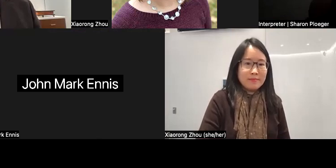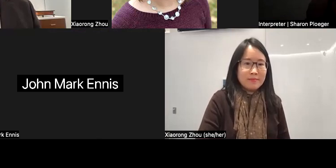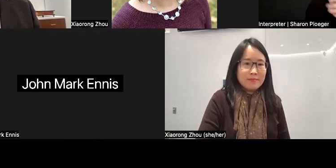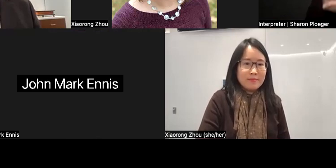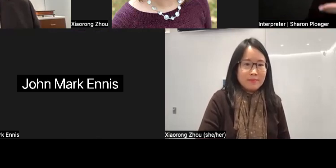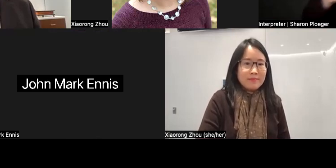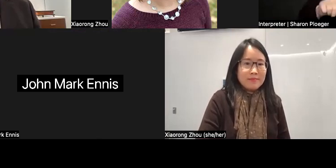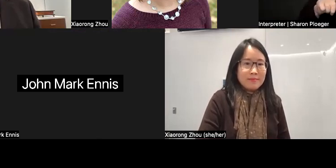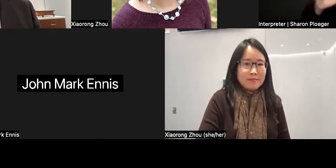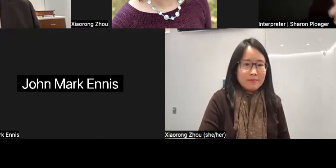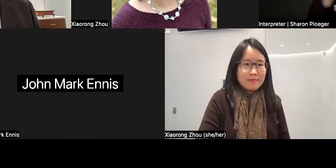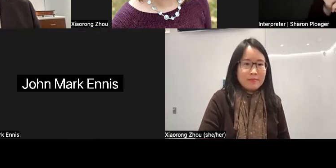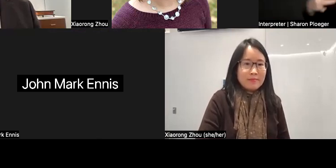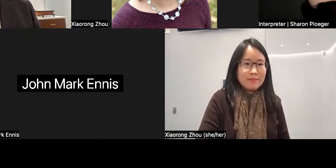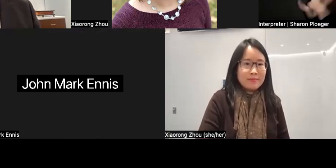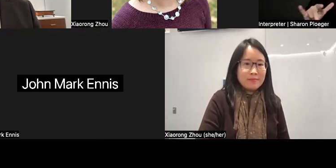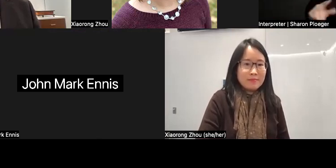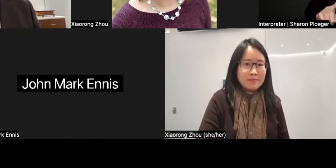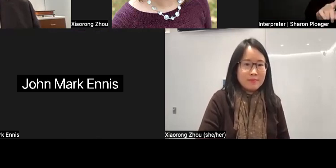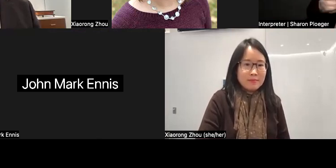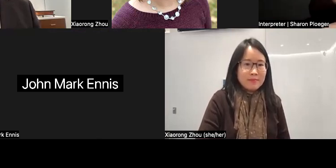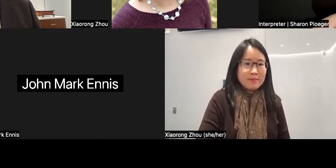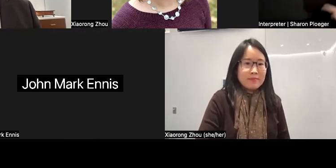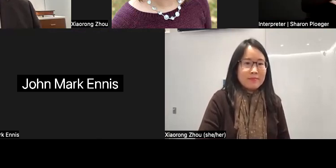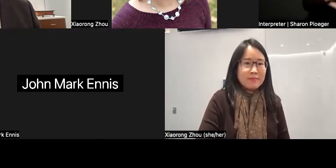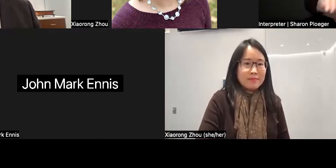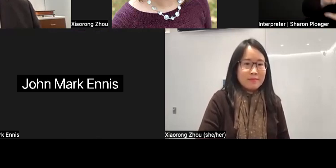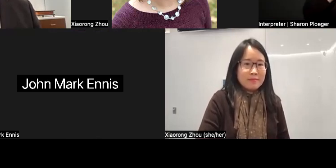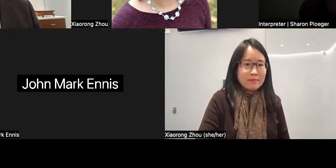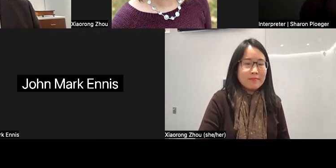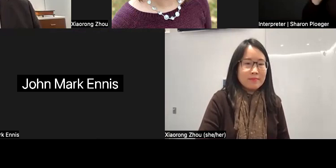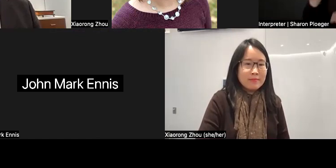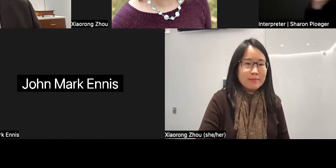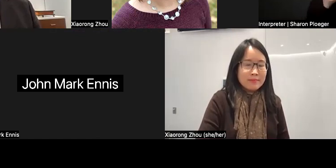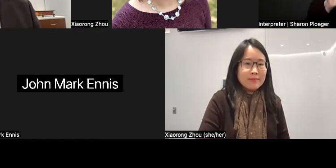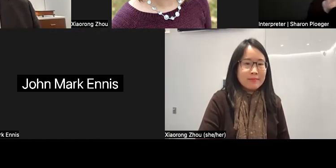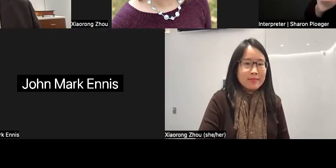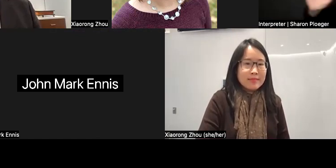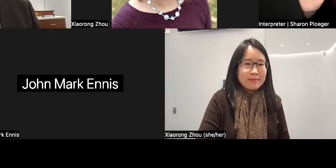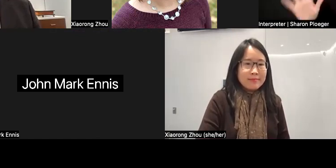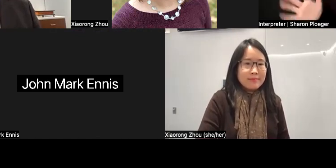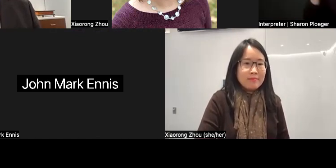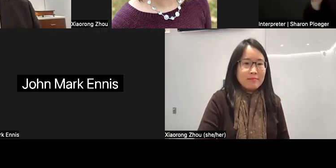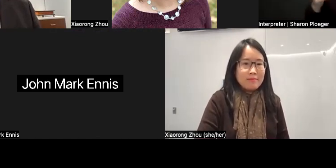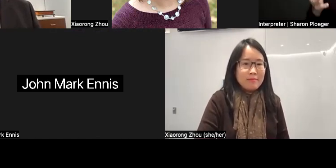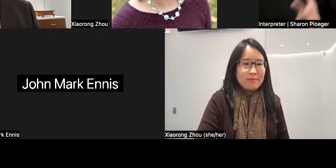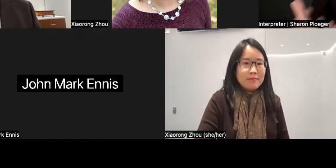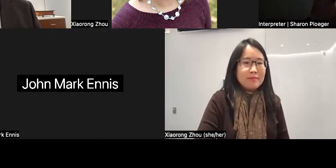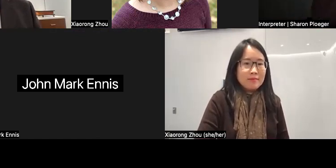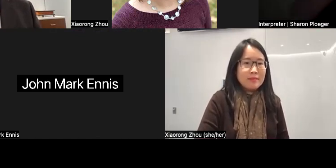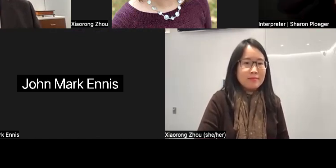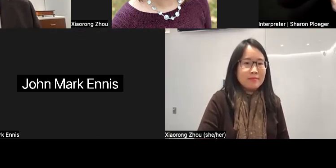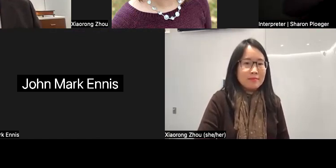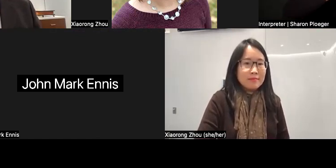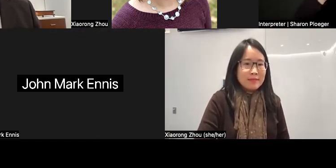cultural sensitivity, empowerment of deaf identities, and facilitations and collaborations between American